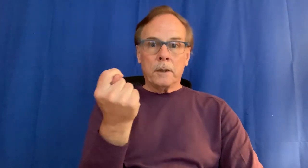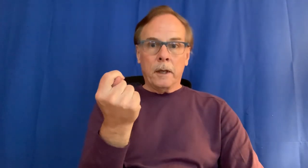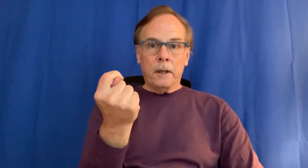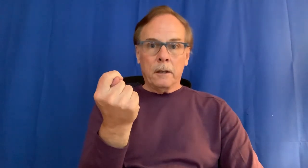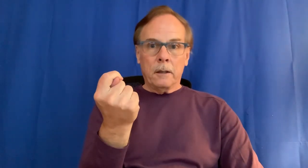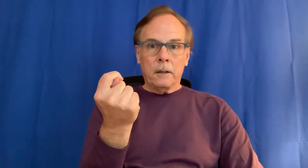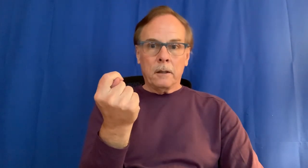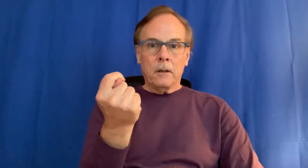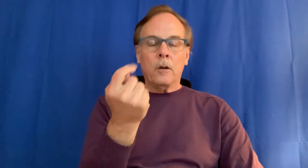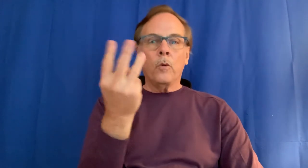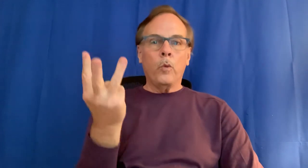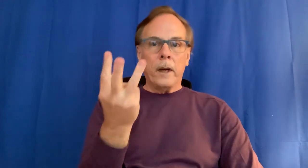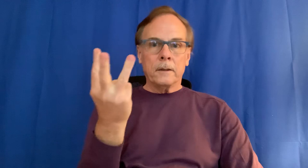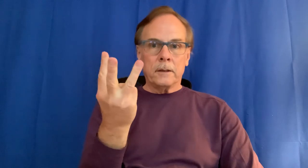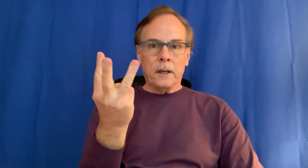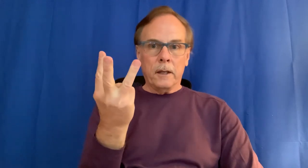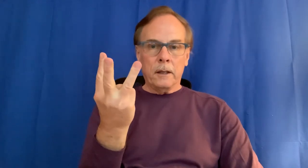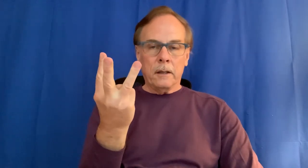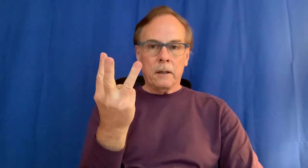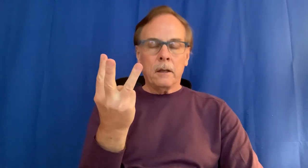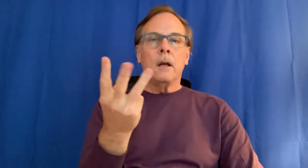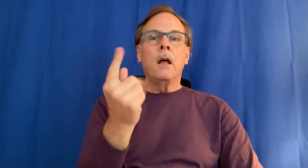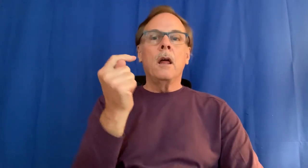Tuesday, Wednesday,